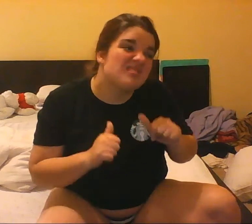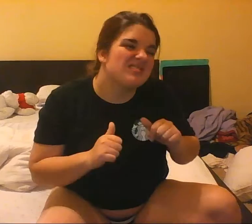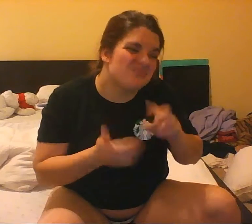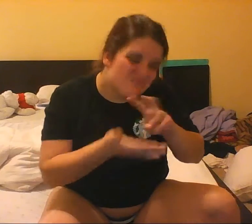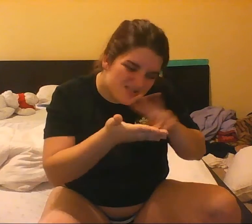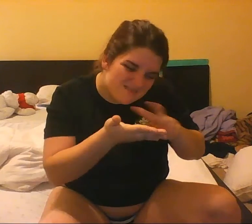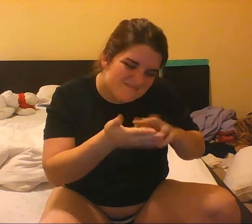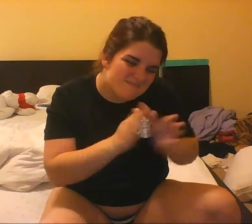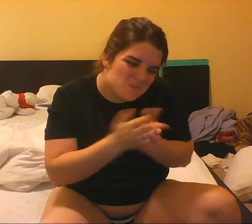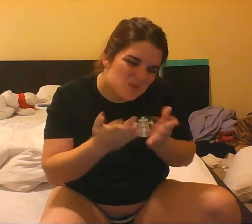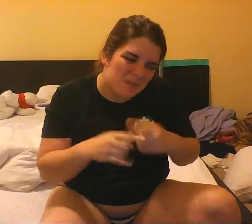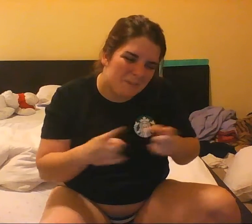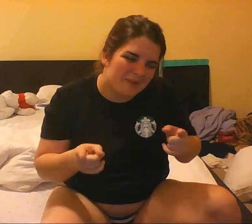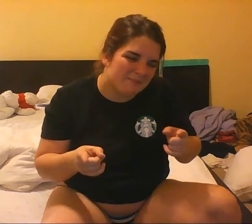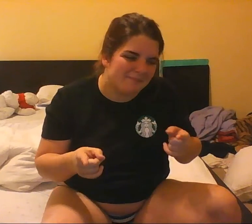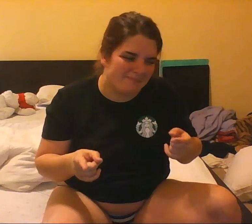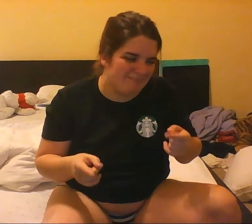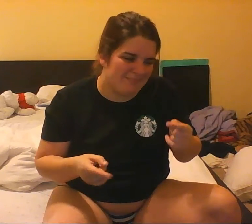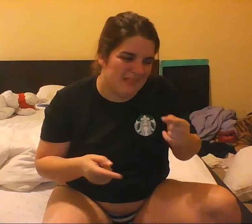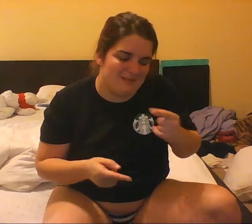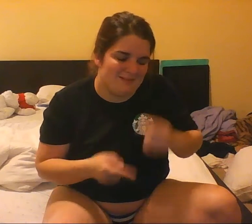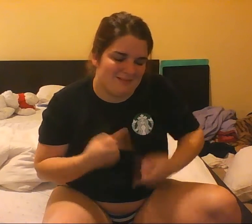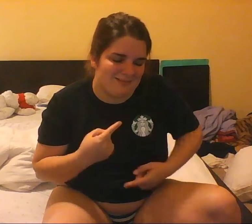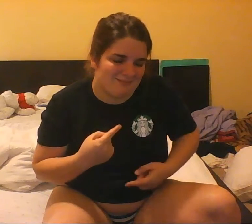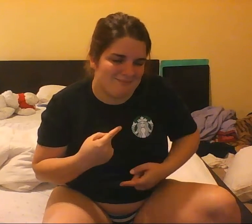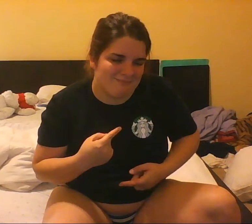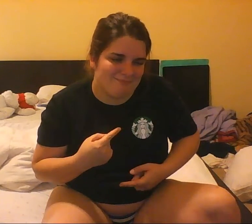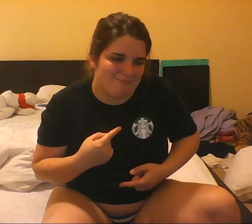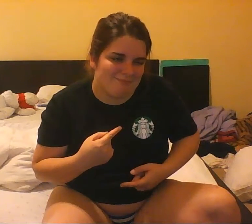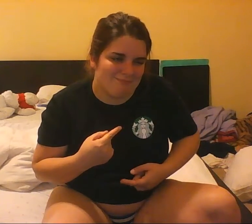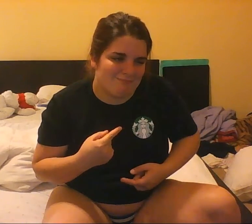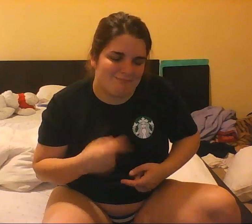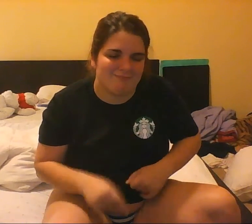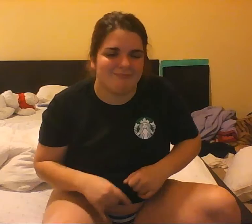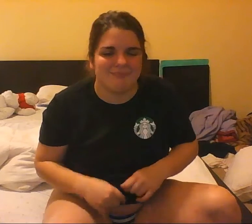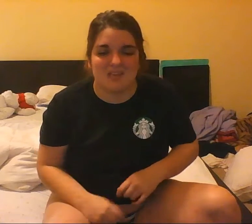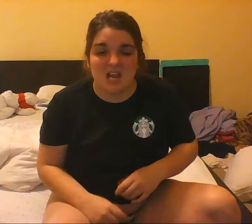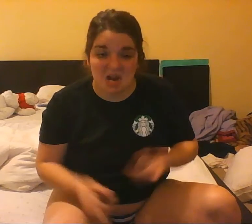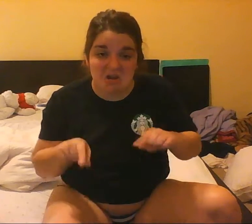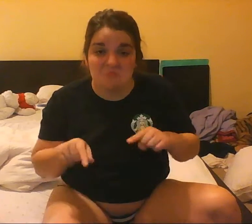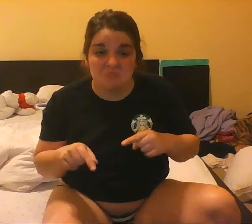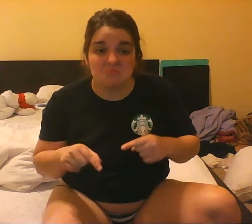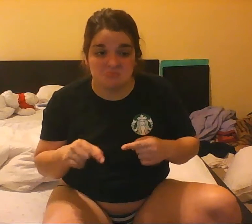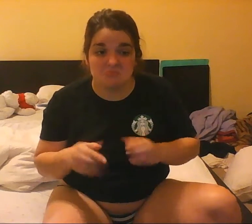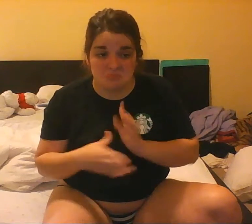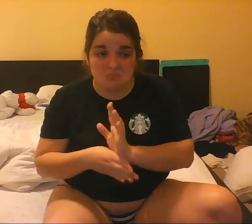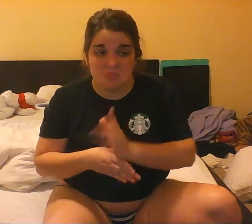And I went to see the first movie when it came out in theaters with my friends who were into it. And I remember